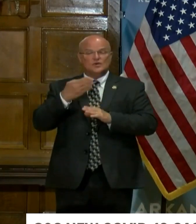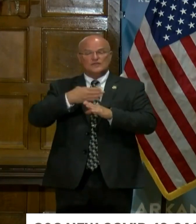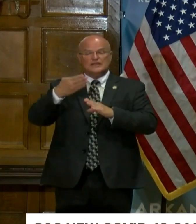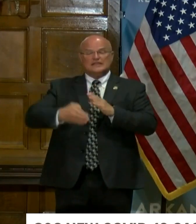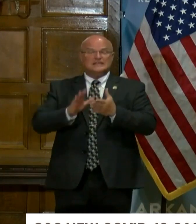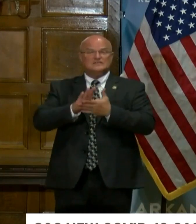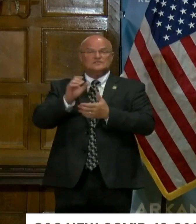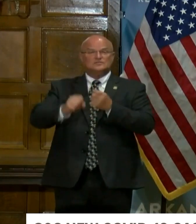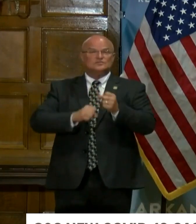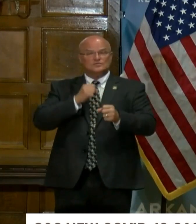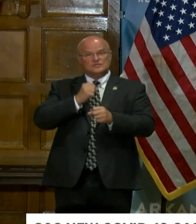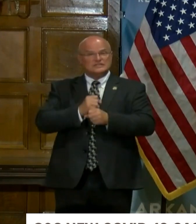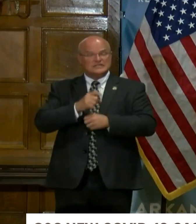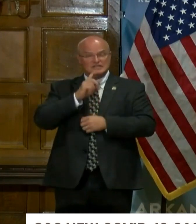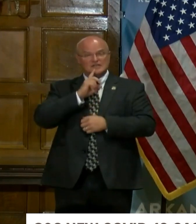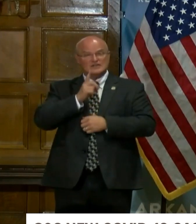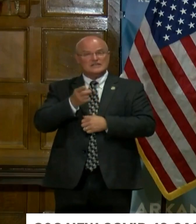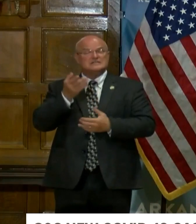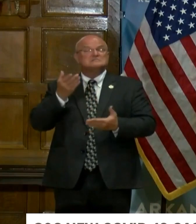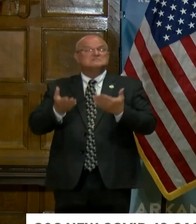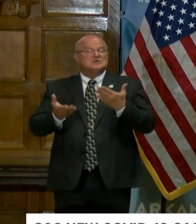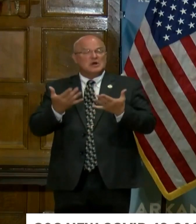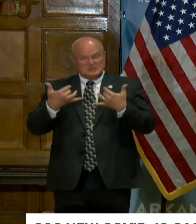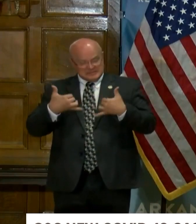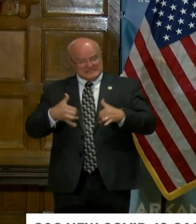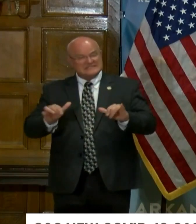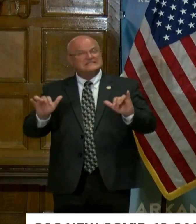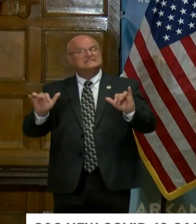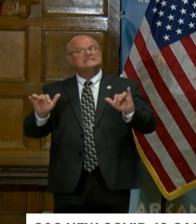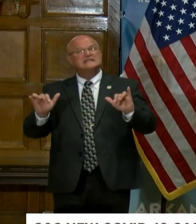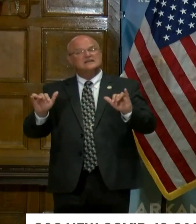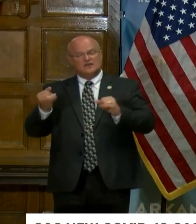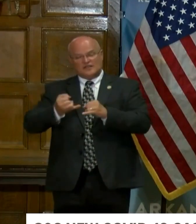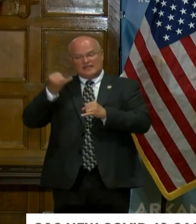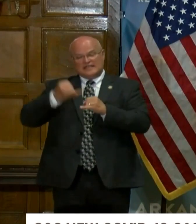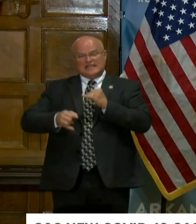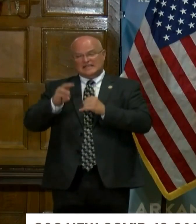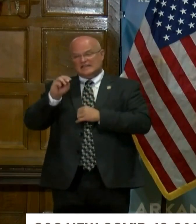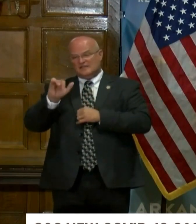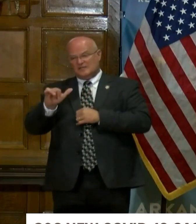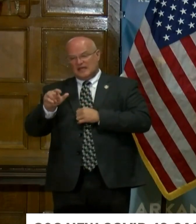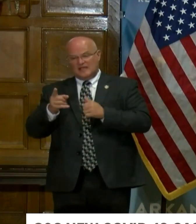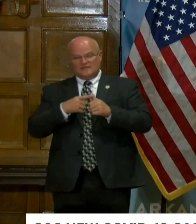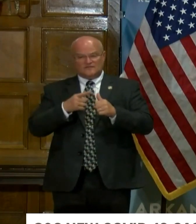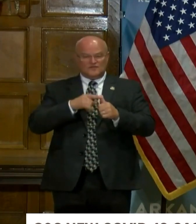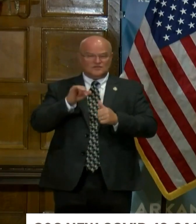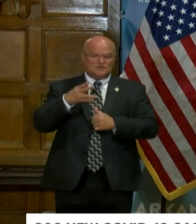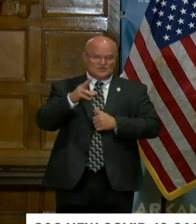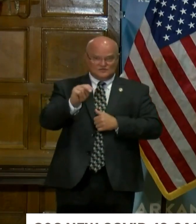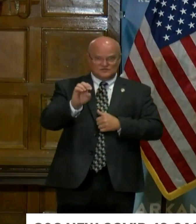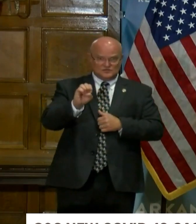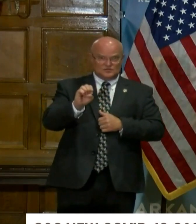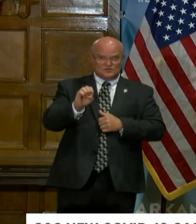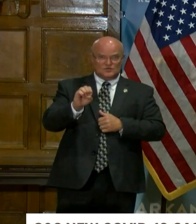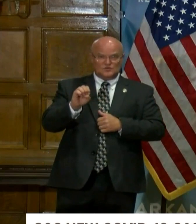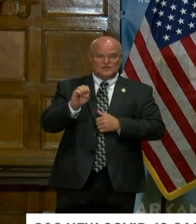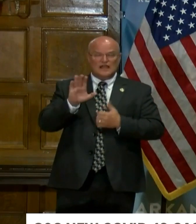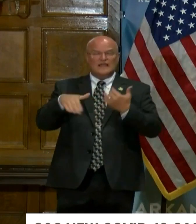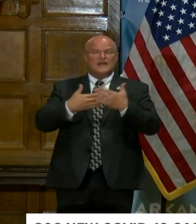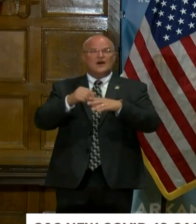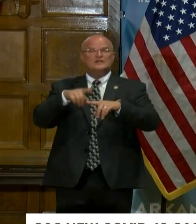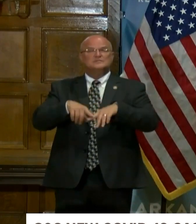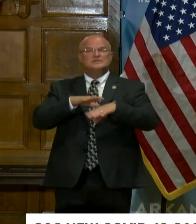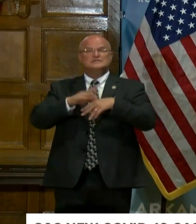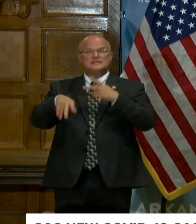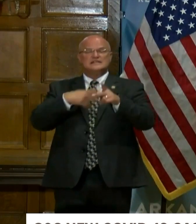of the school year is probably still going to be the end of May, first part of June. And that all depends